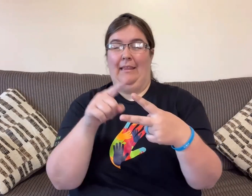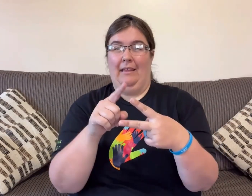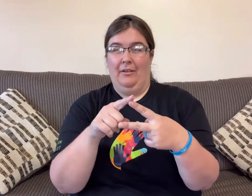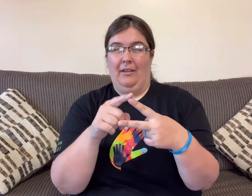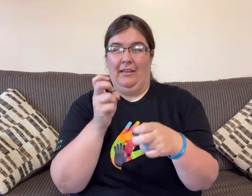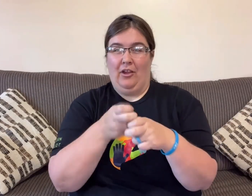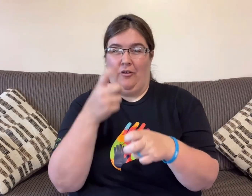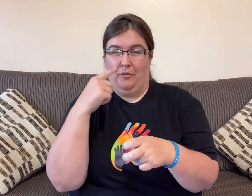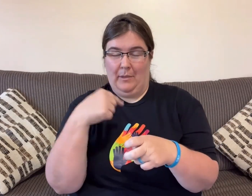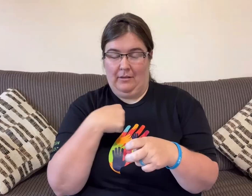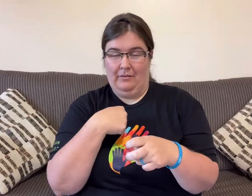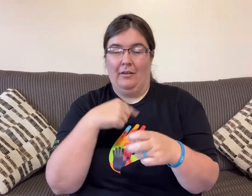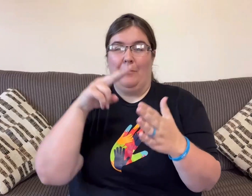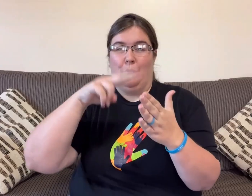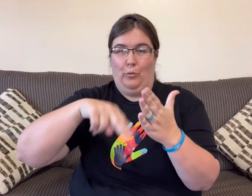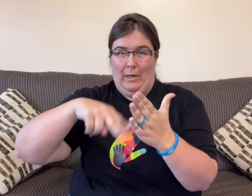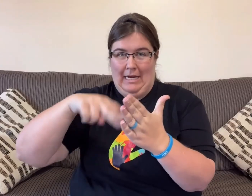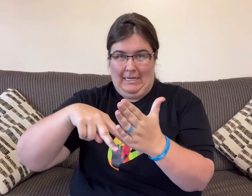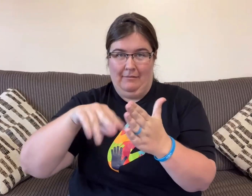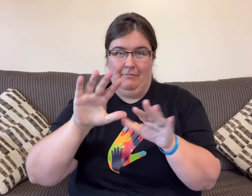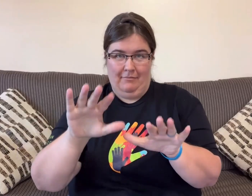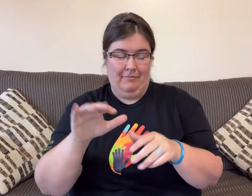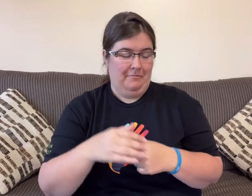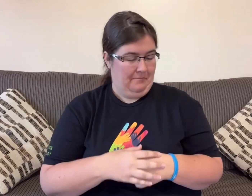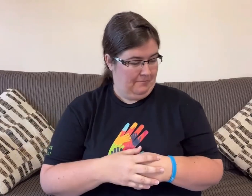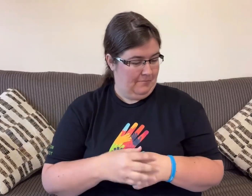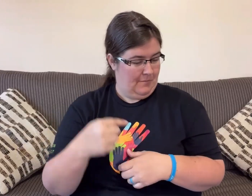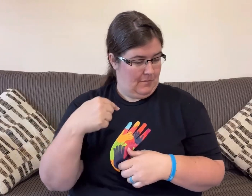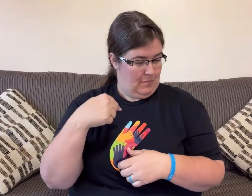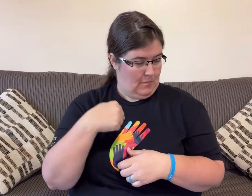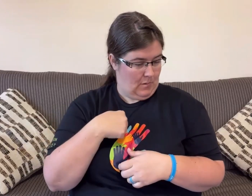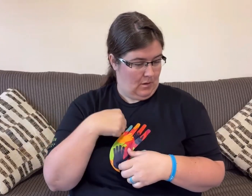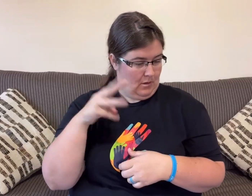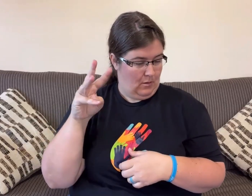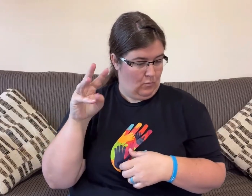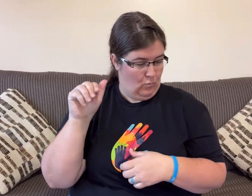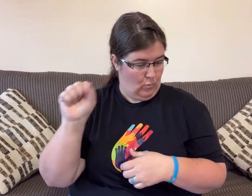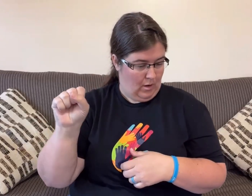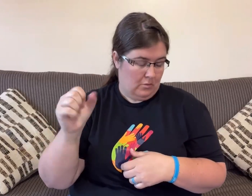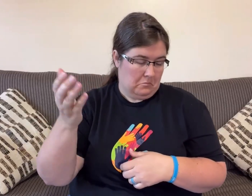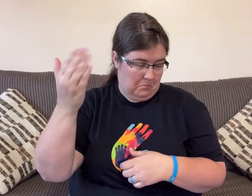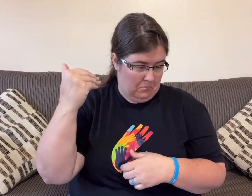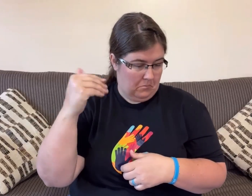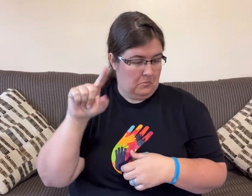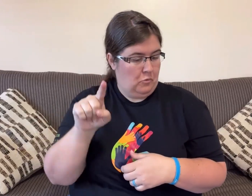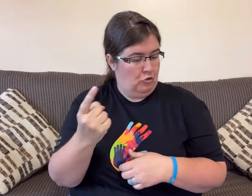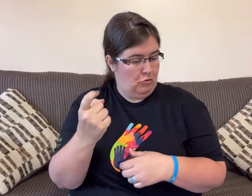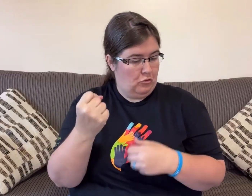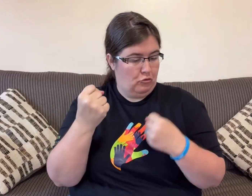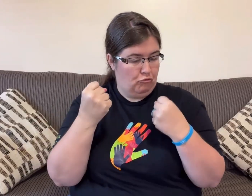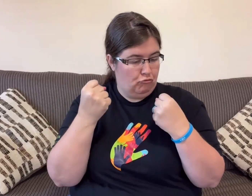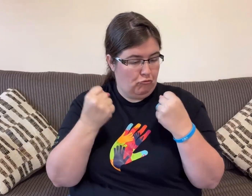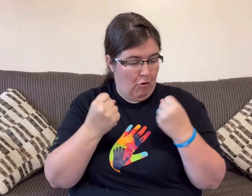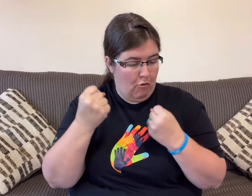pure ASL. So the first example is hard for me to sign, so I'm going to read it as I go. I was just